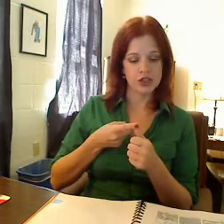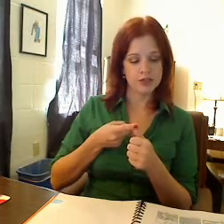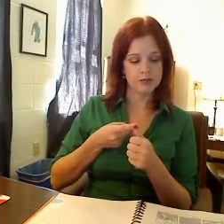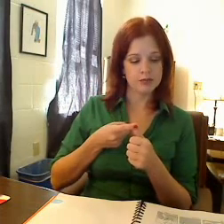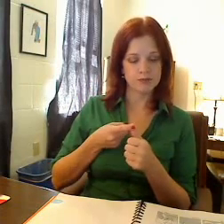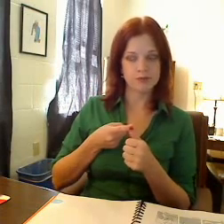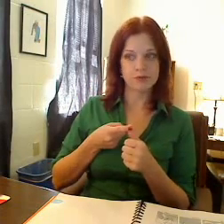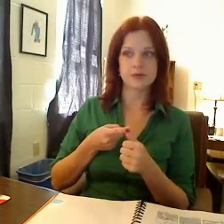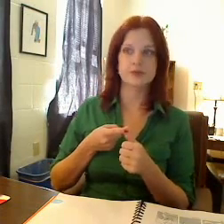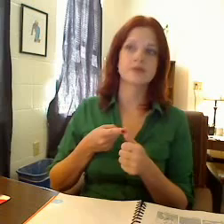first.